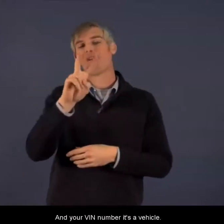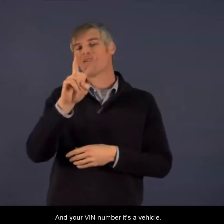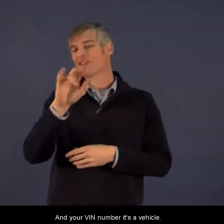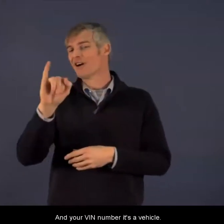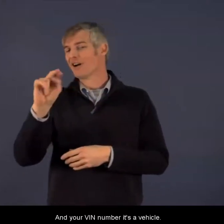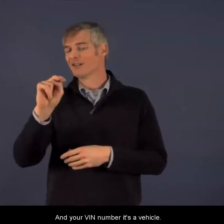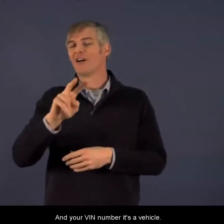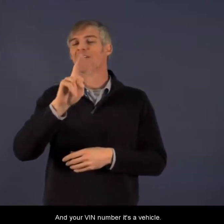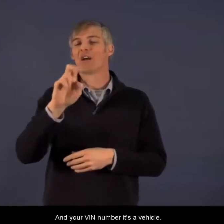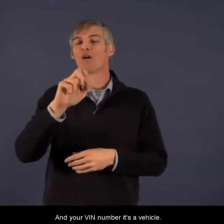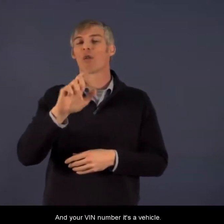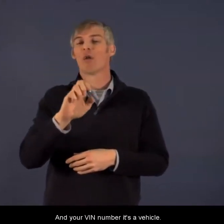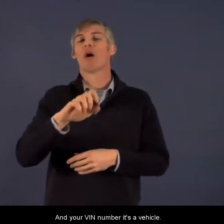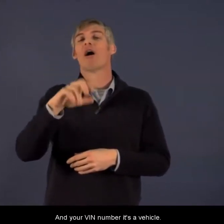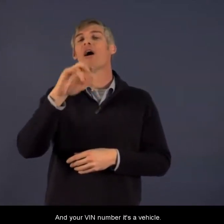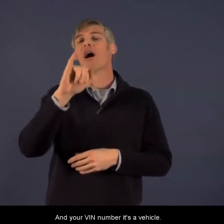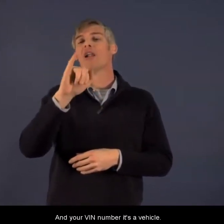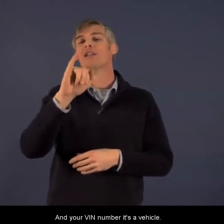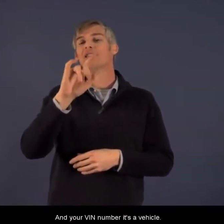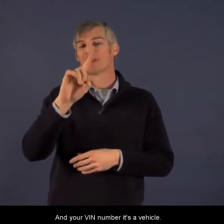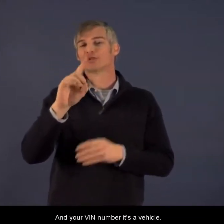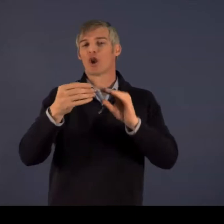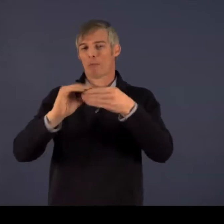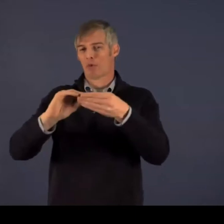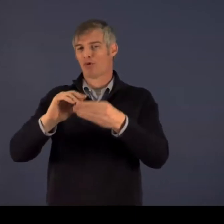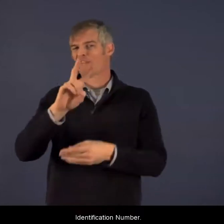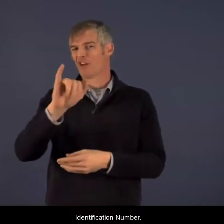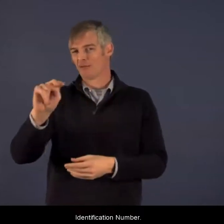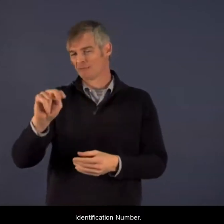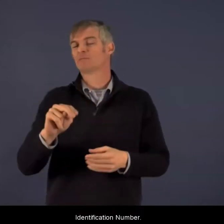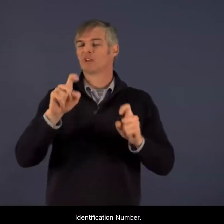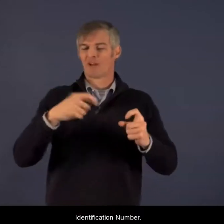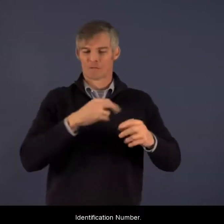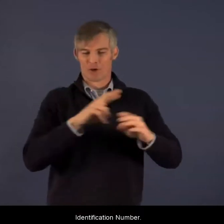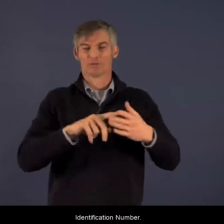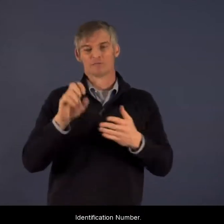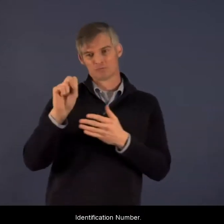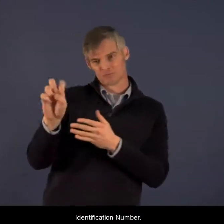and your VIN number. It's a vehicle identification number, a VIN number.